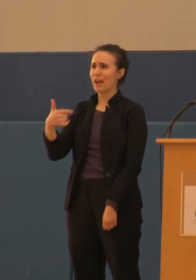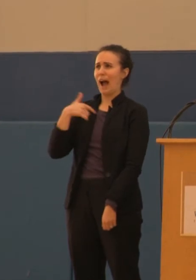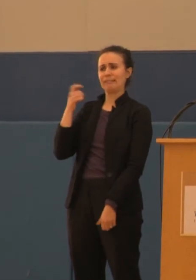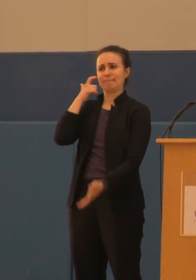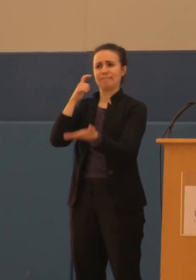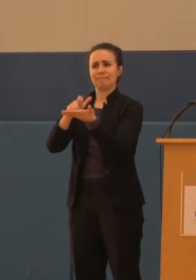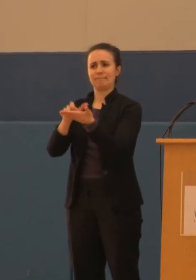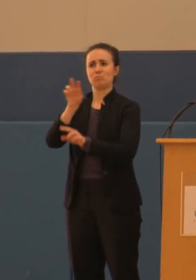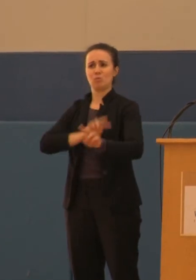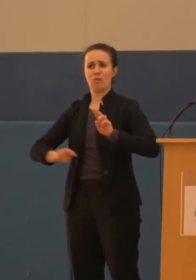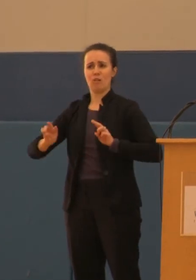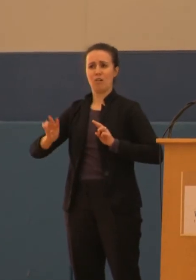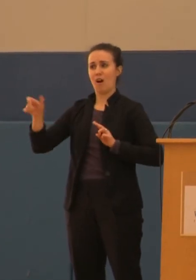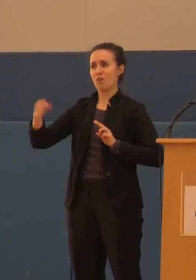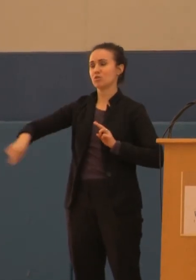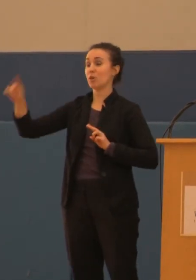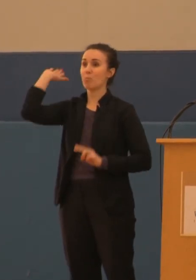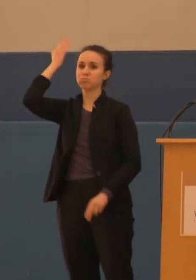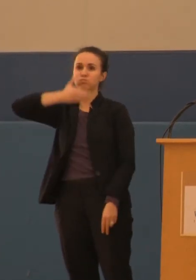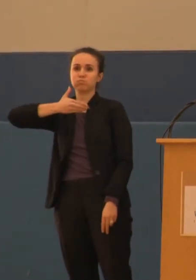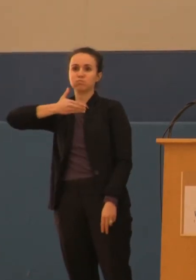recognized it, there were others that did not.